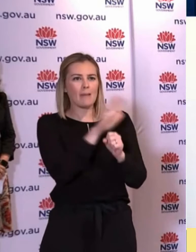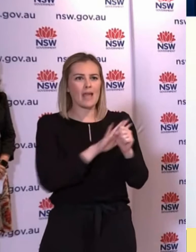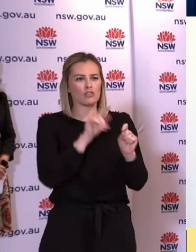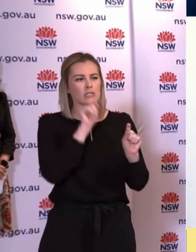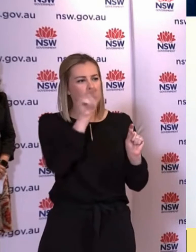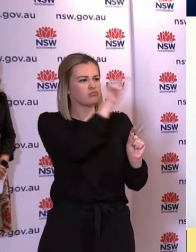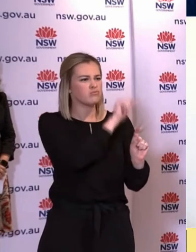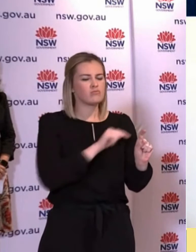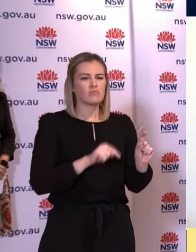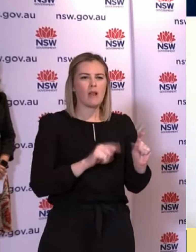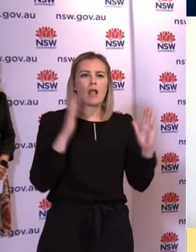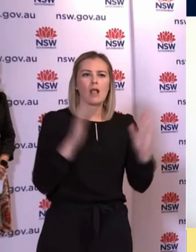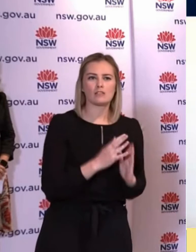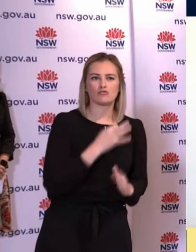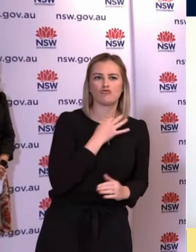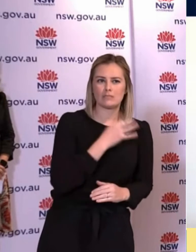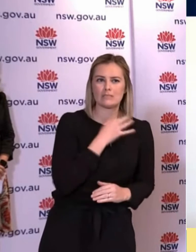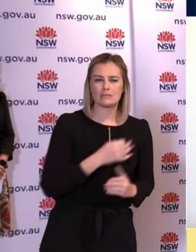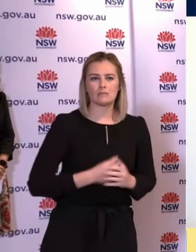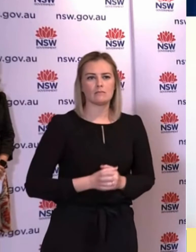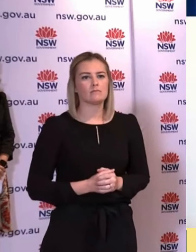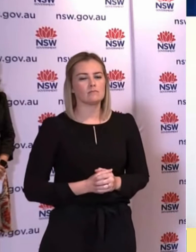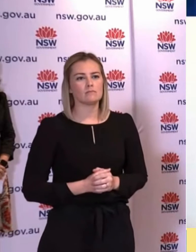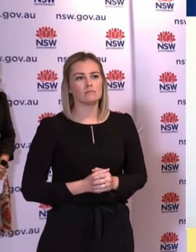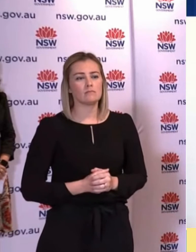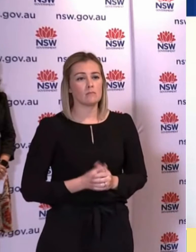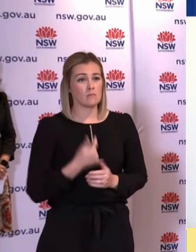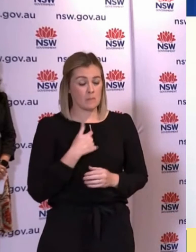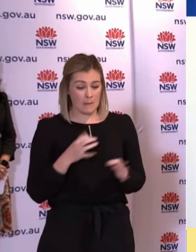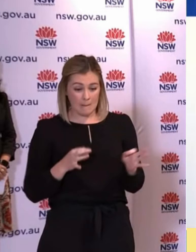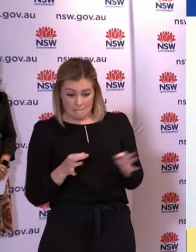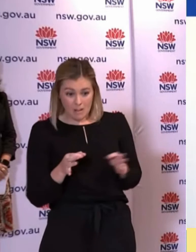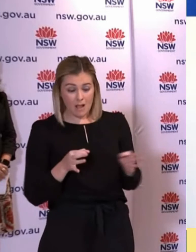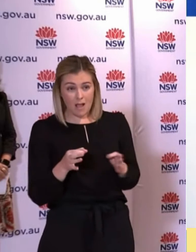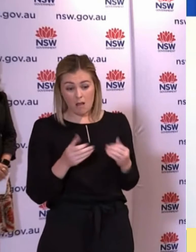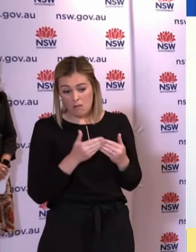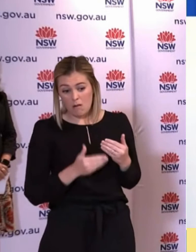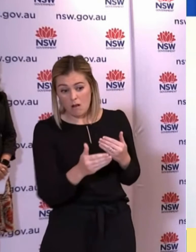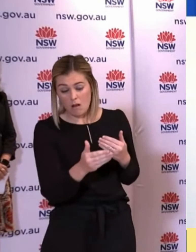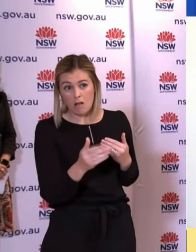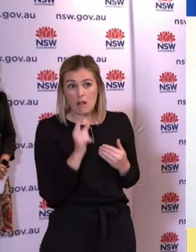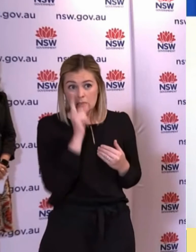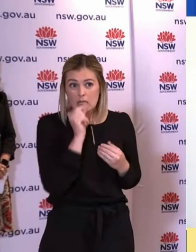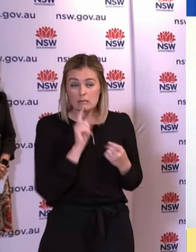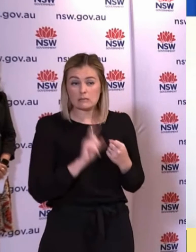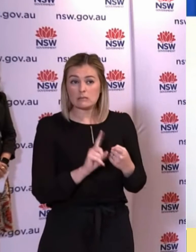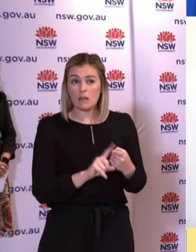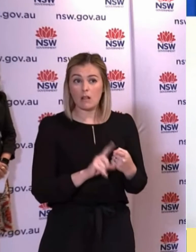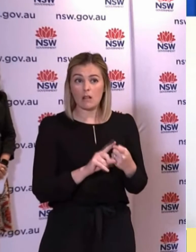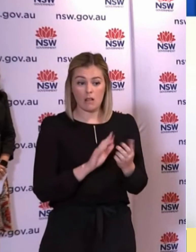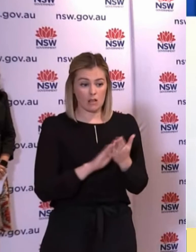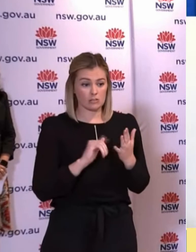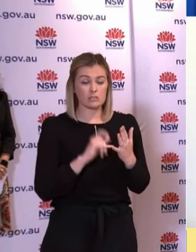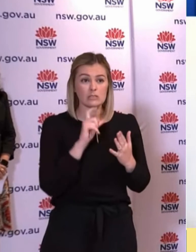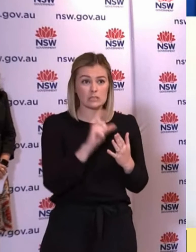And what we're obviously hoping is that if we can move forward in a really positive way, I mean, the people of South West and Western Sydney have just